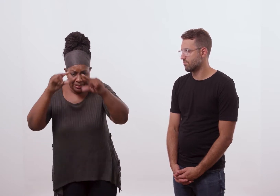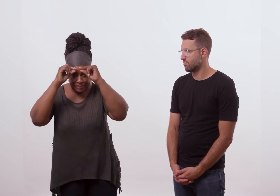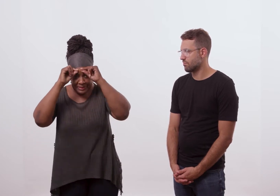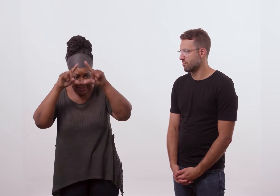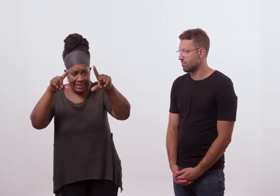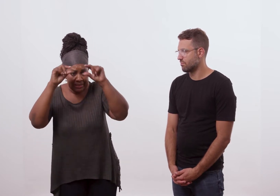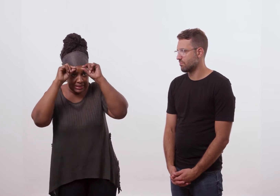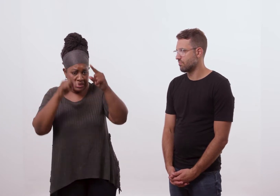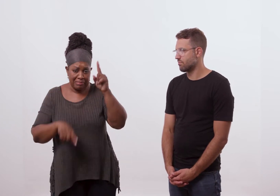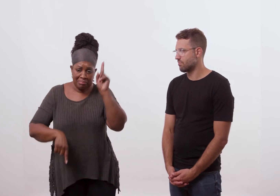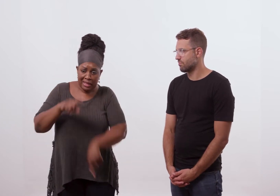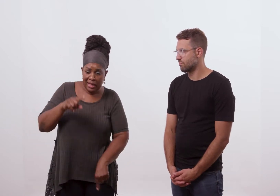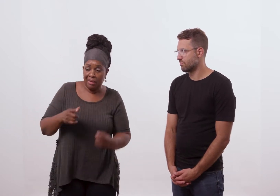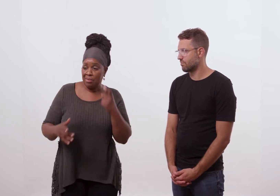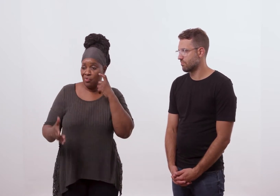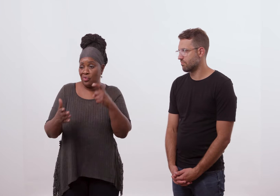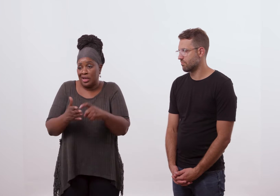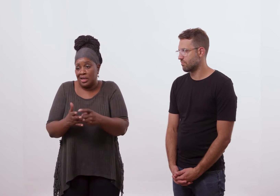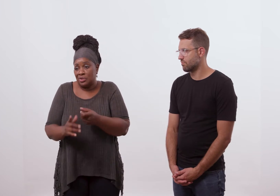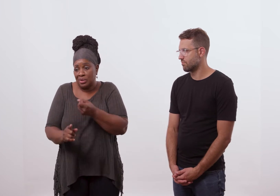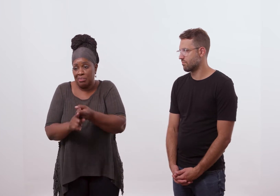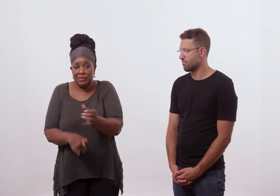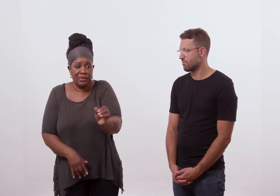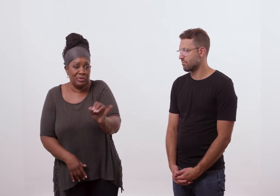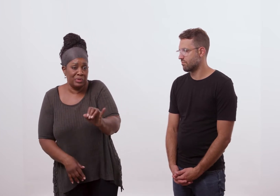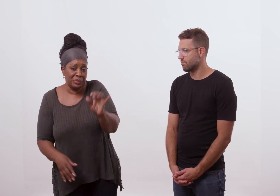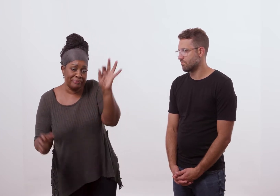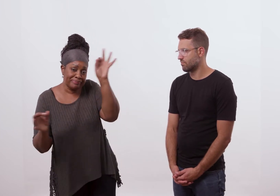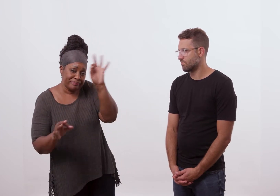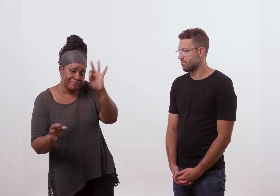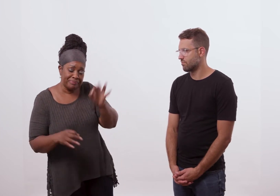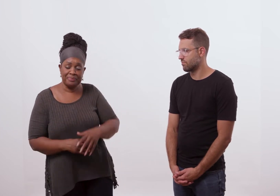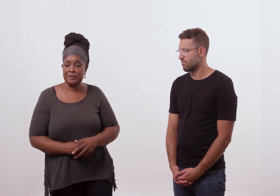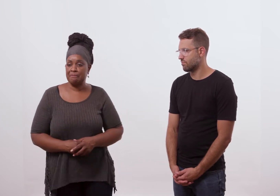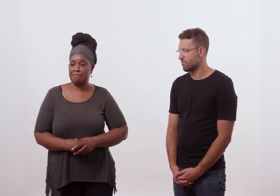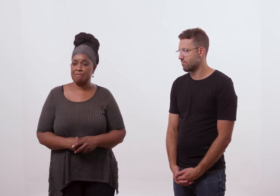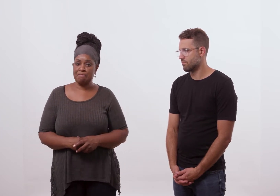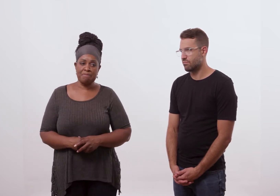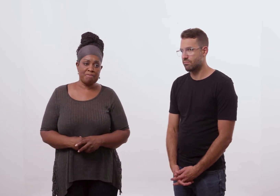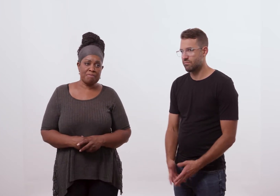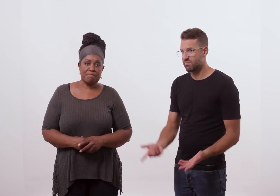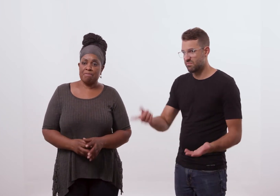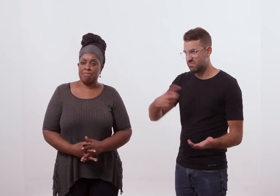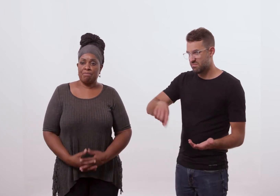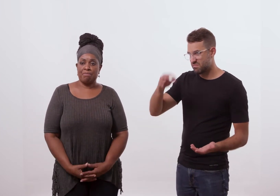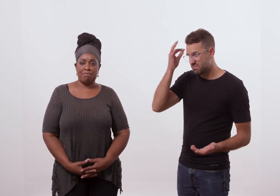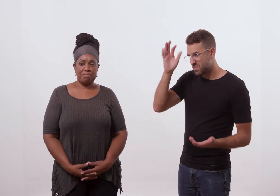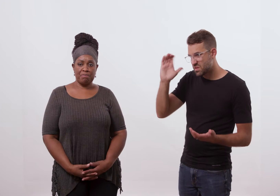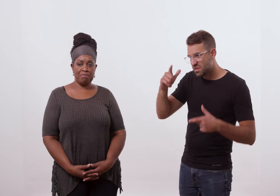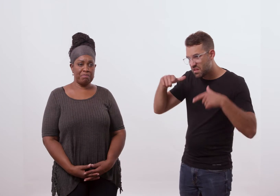Perhaps recognition is unknown to them as well. Nah, they hardly seem like elves at all.